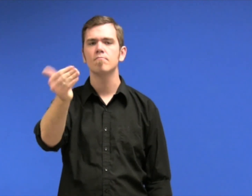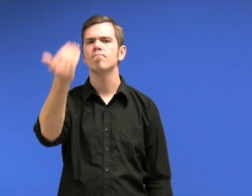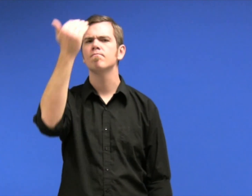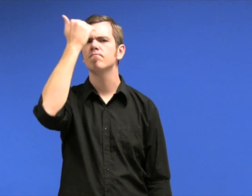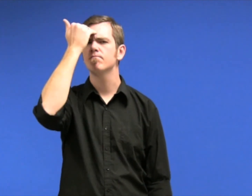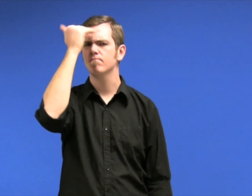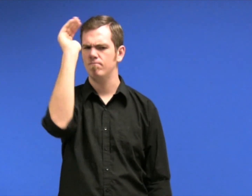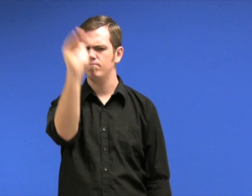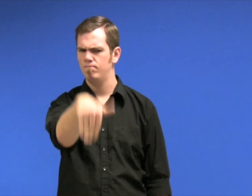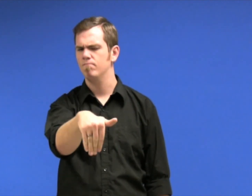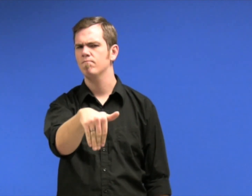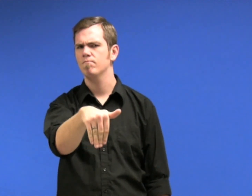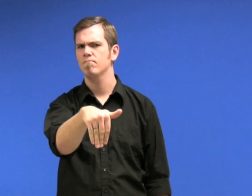So you're mixing the two together. Know that.